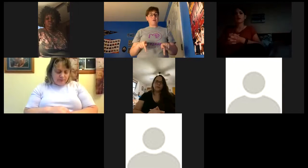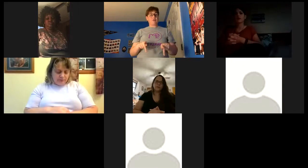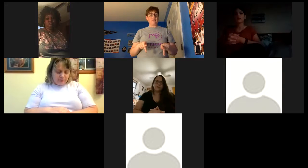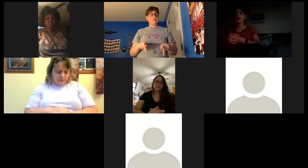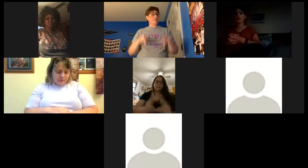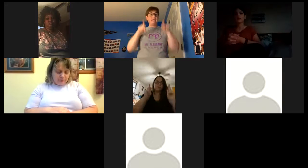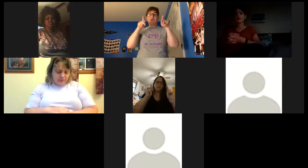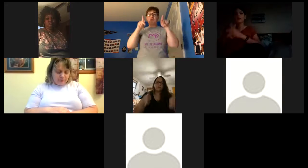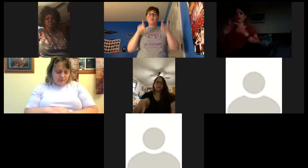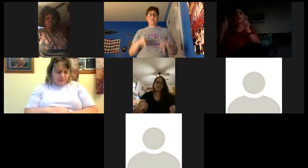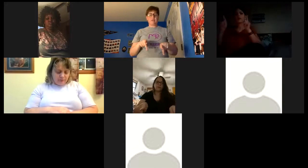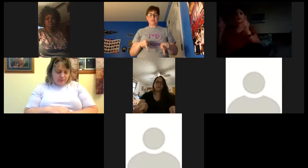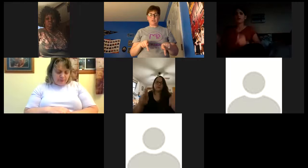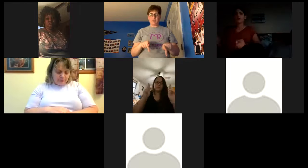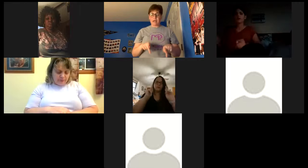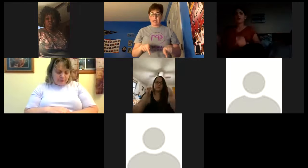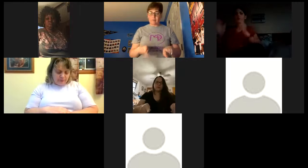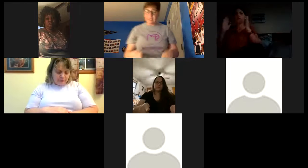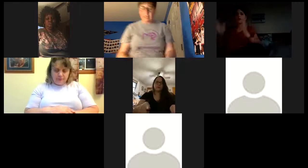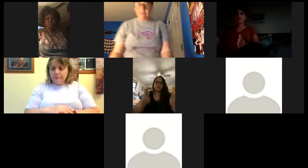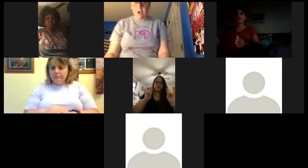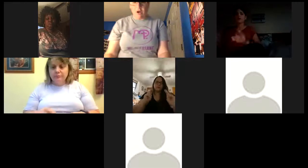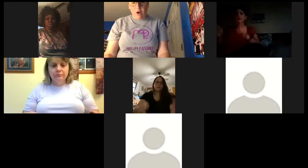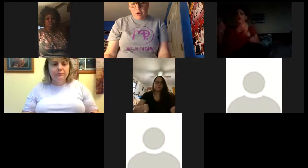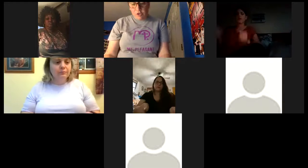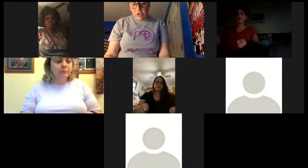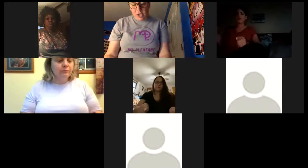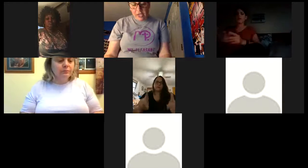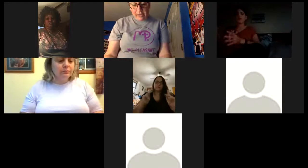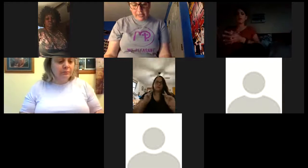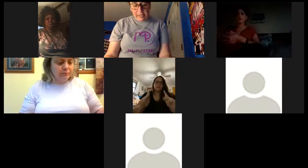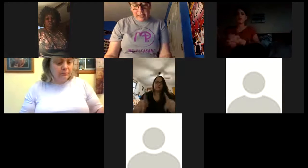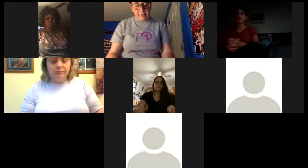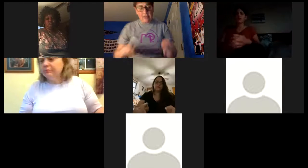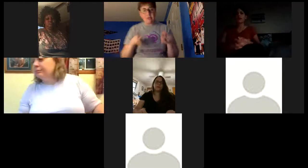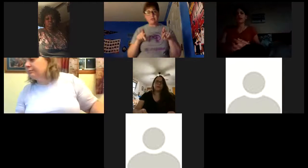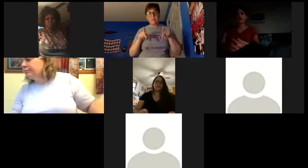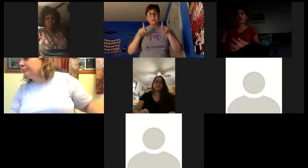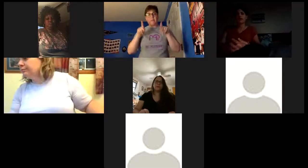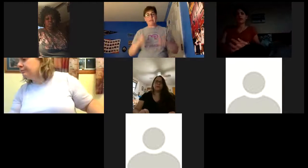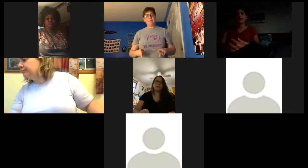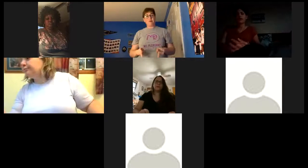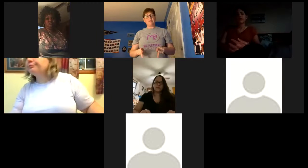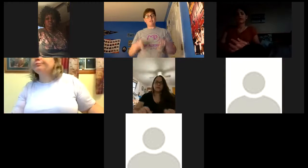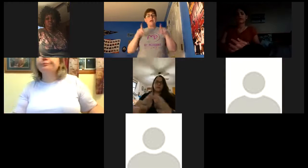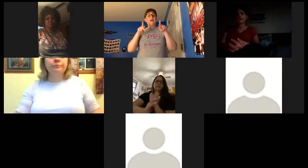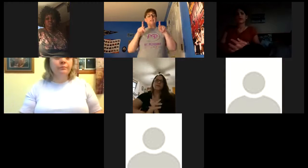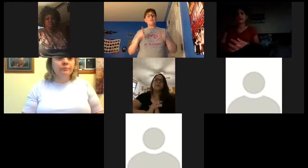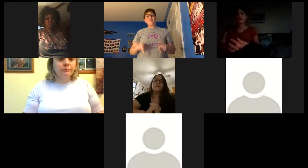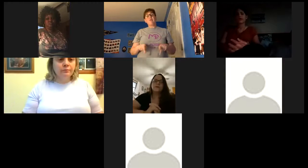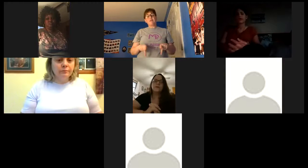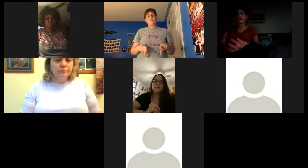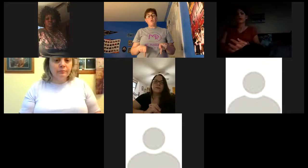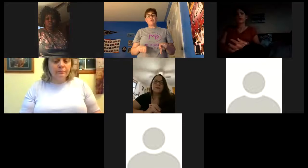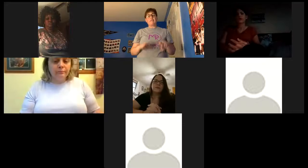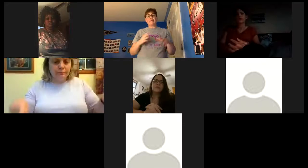do person. Either one is right. I believe on your sheet, yes, it shows it with a P, person. So there